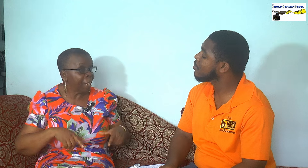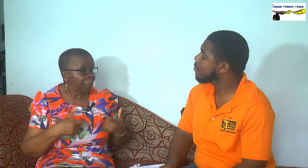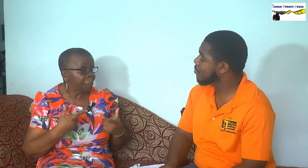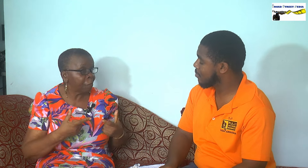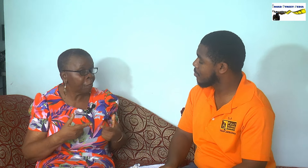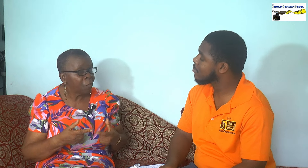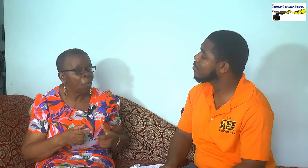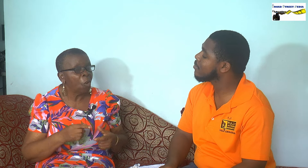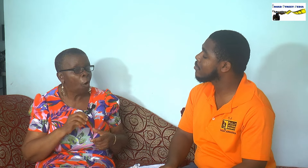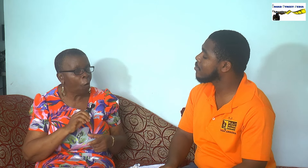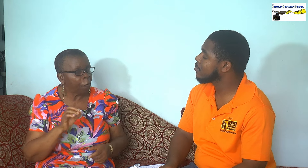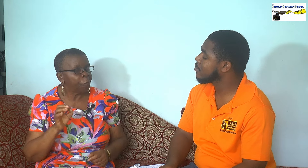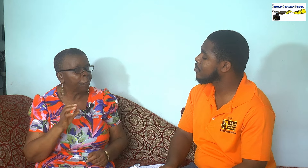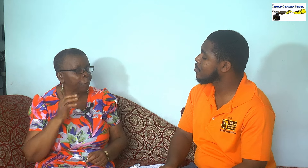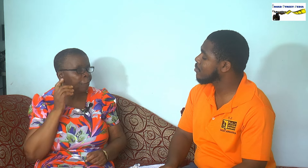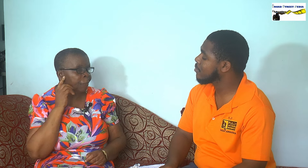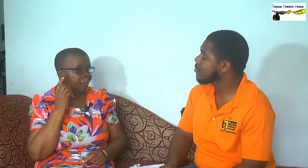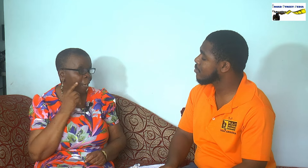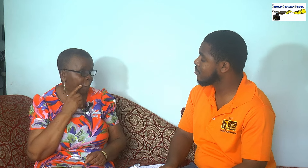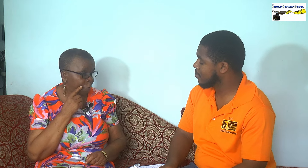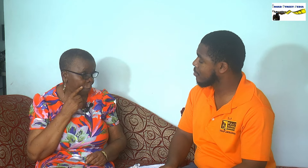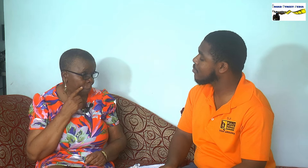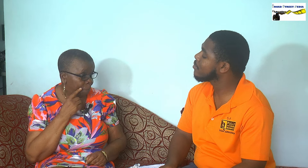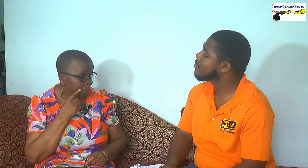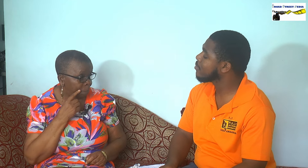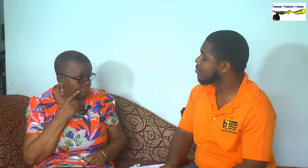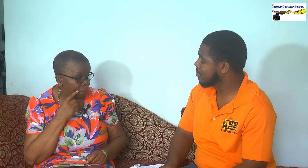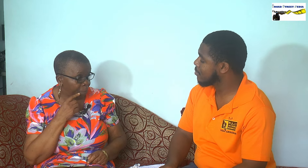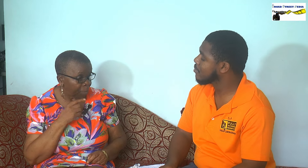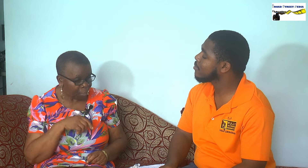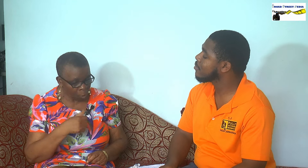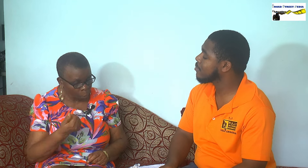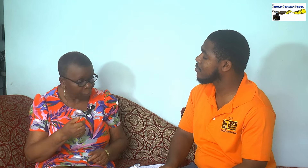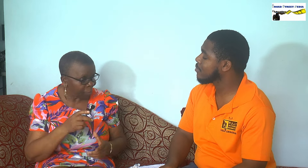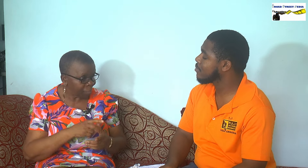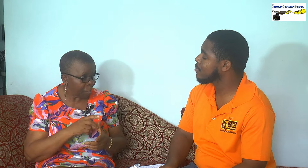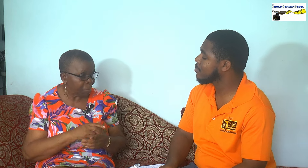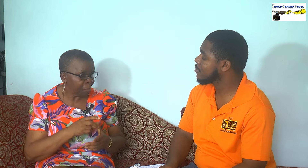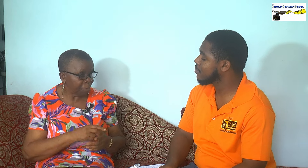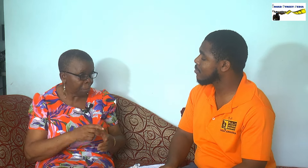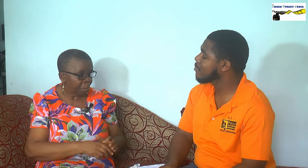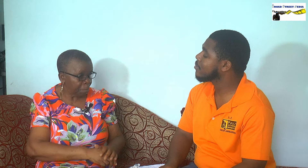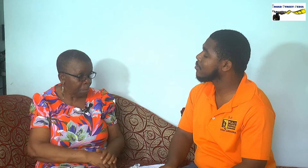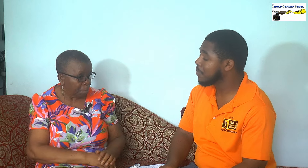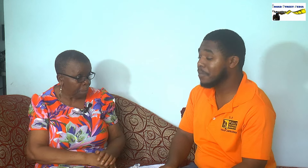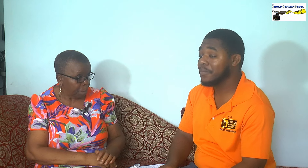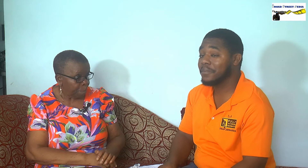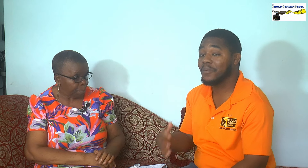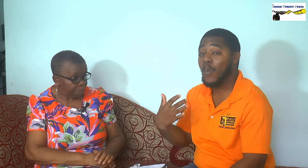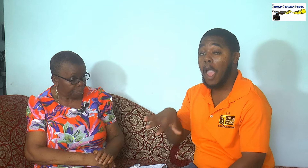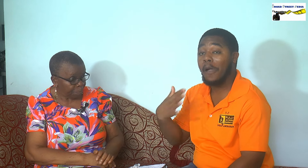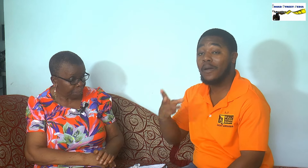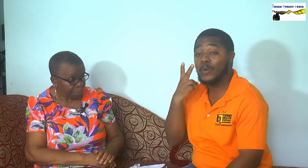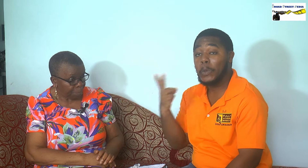life of deaf and other disabled. Wow. So you